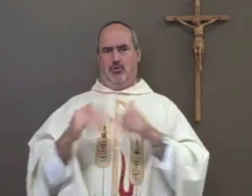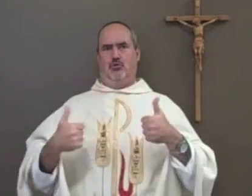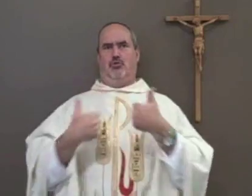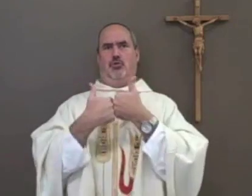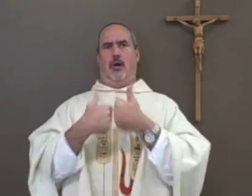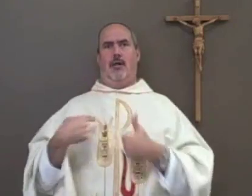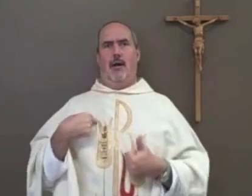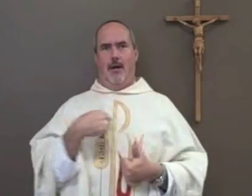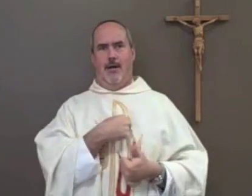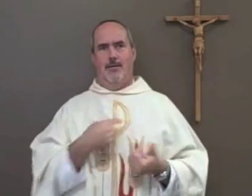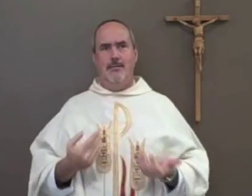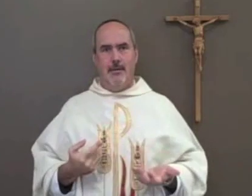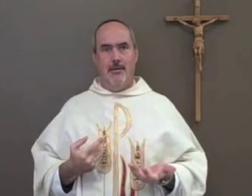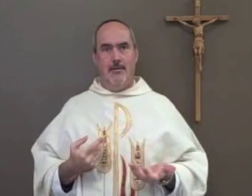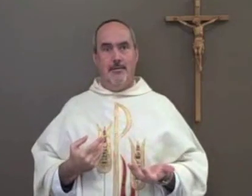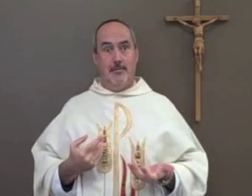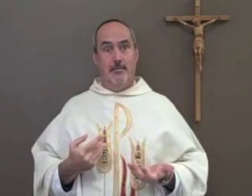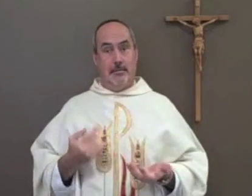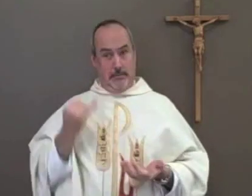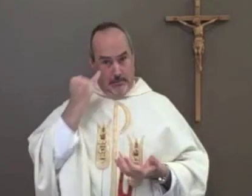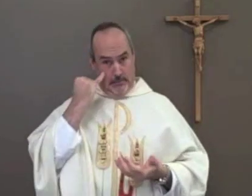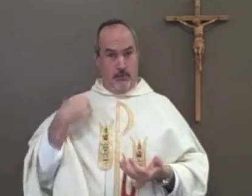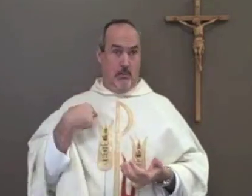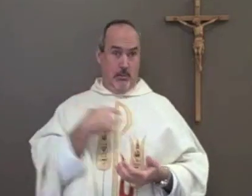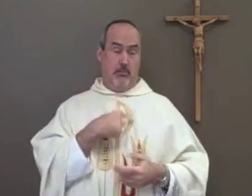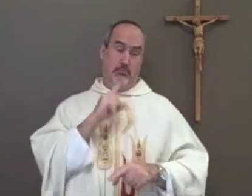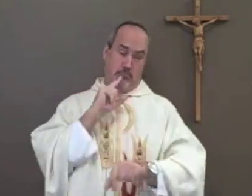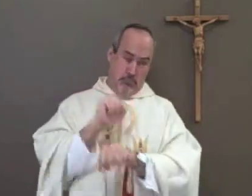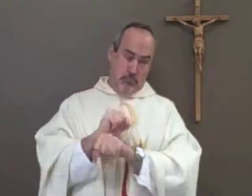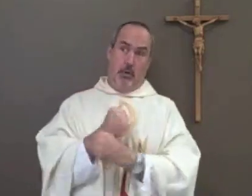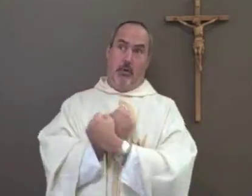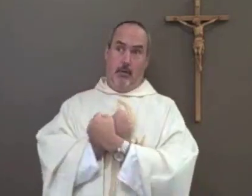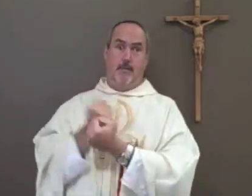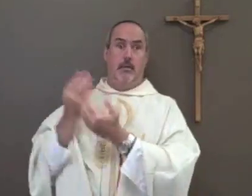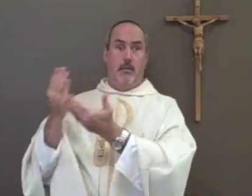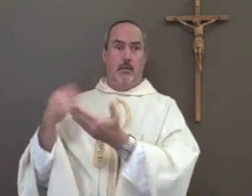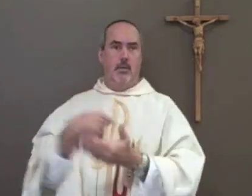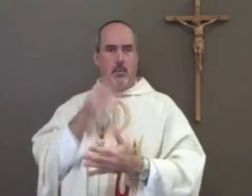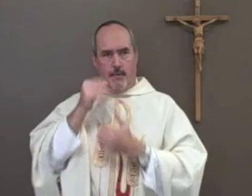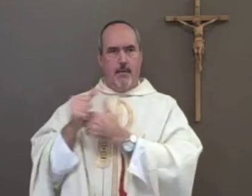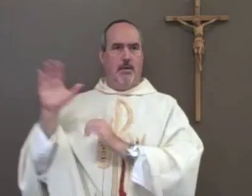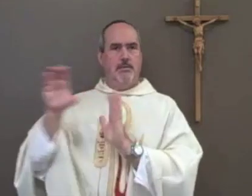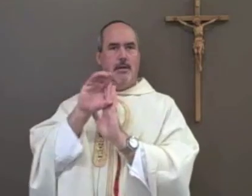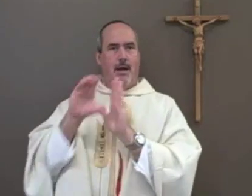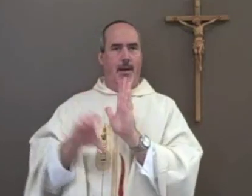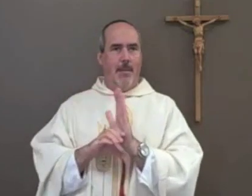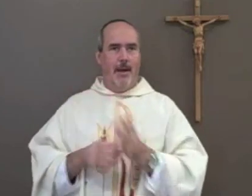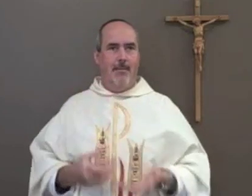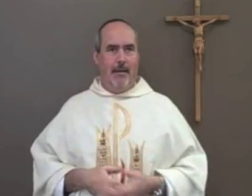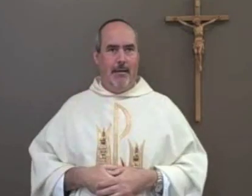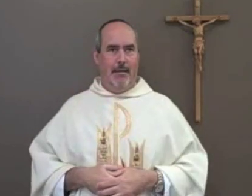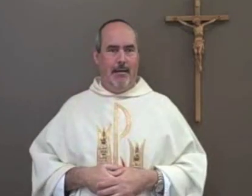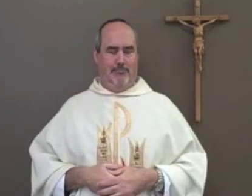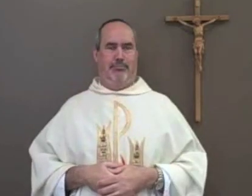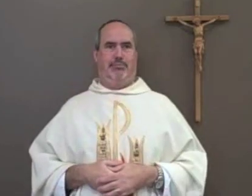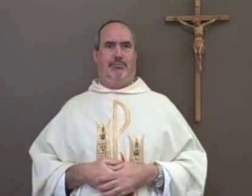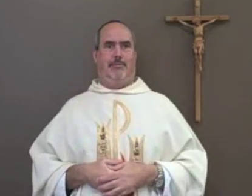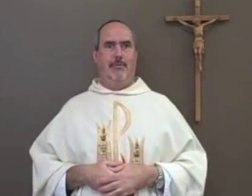In today's gospel, Jesus challenges us that if we really love him, that we'll follow his